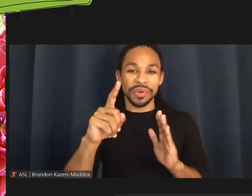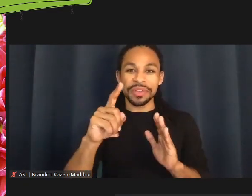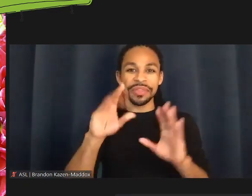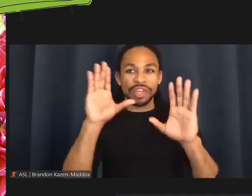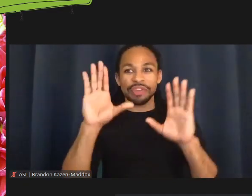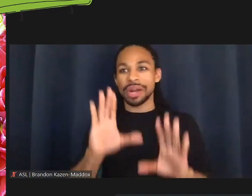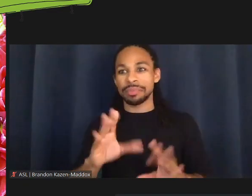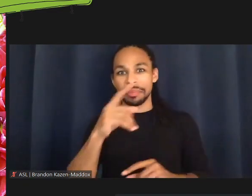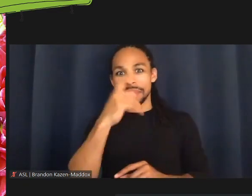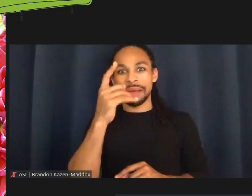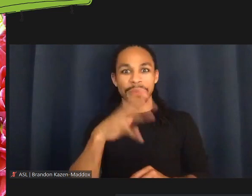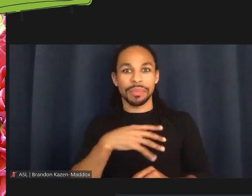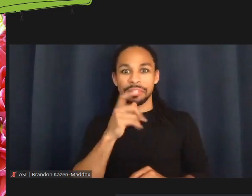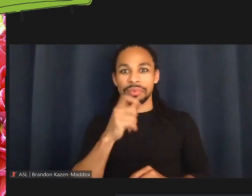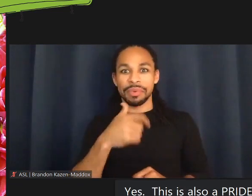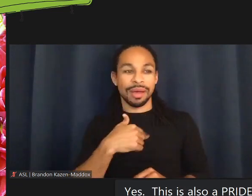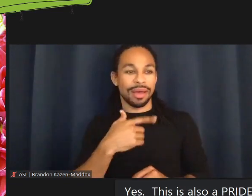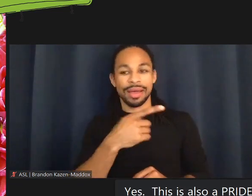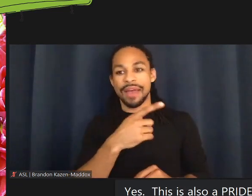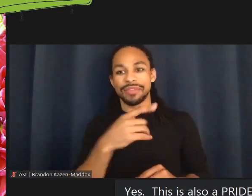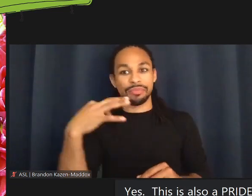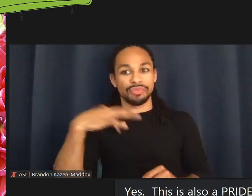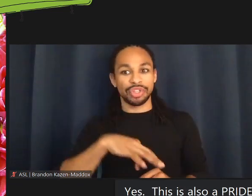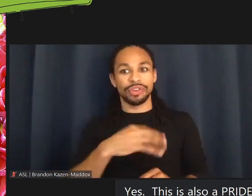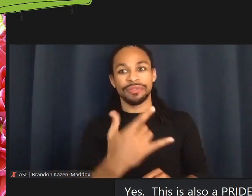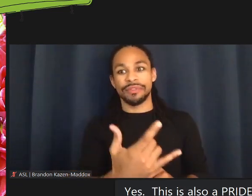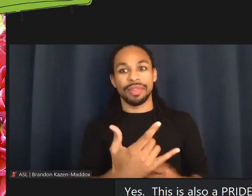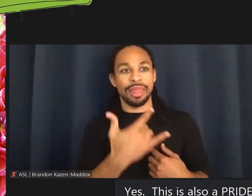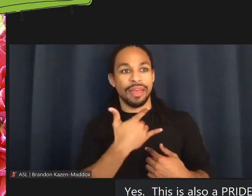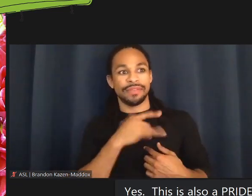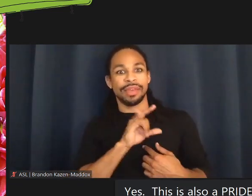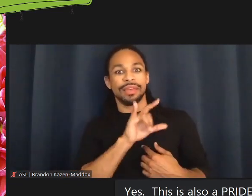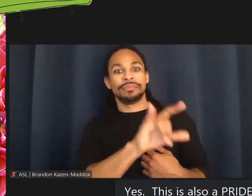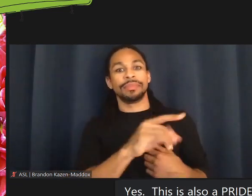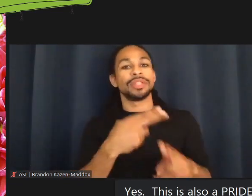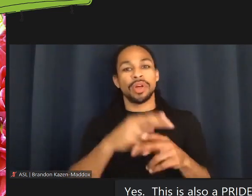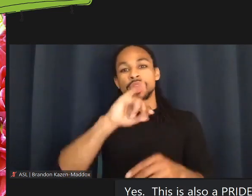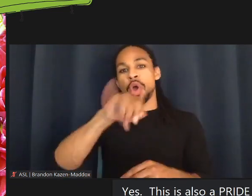have the privilege of loving and being loved by. It's called Jojoba.